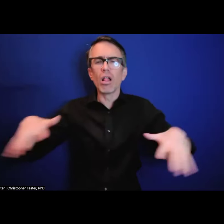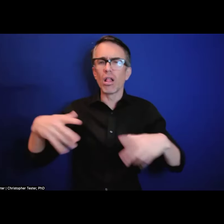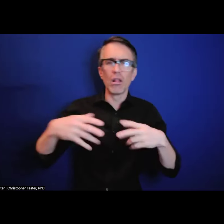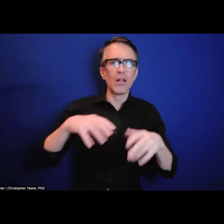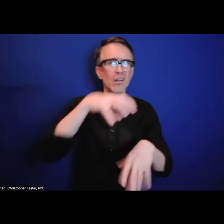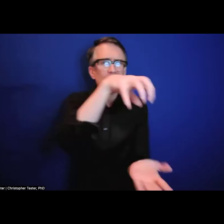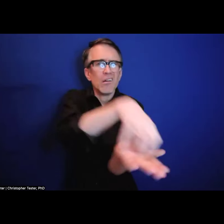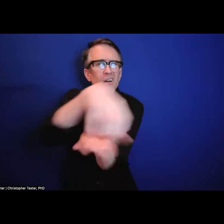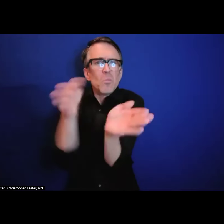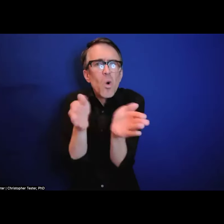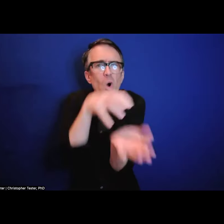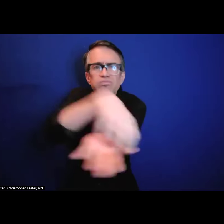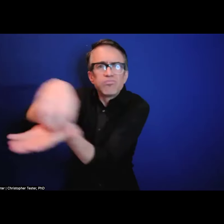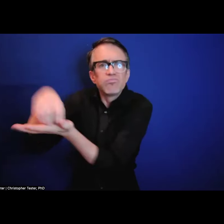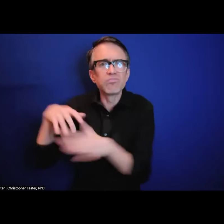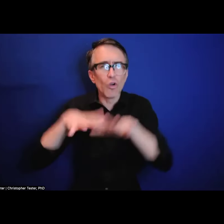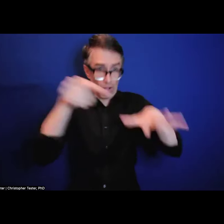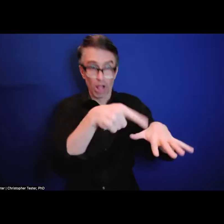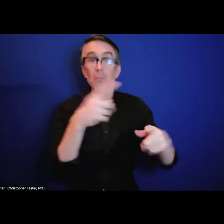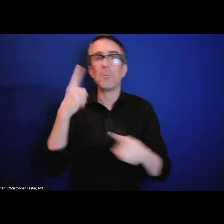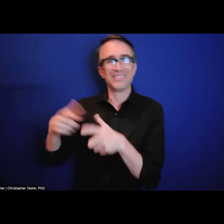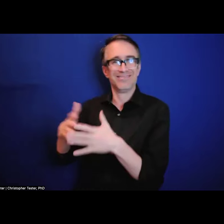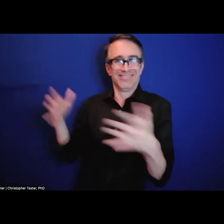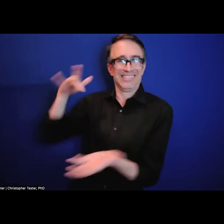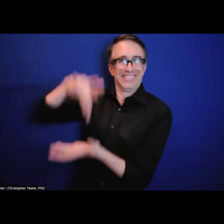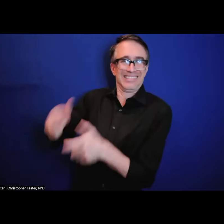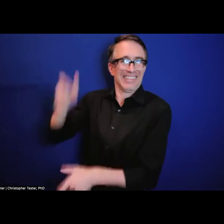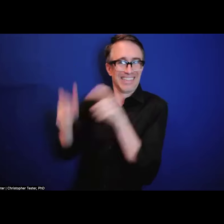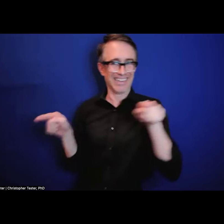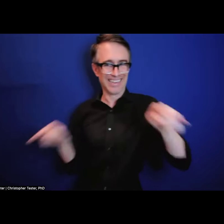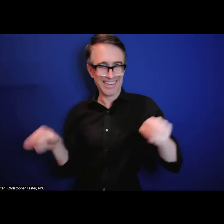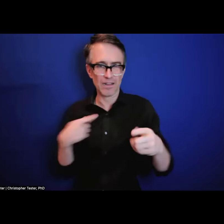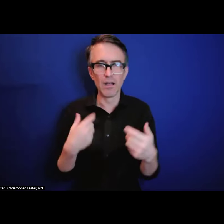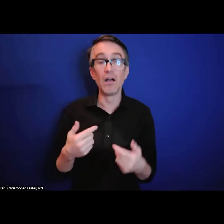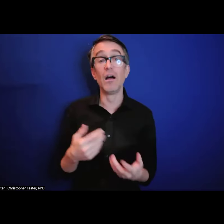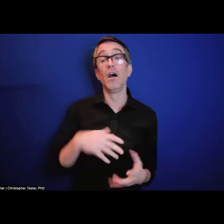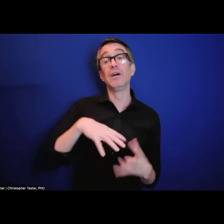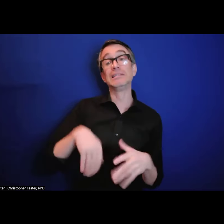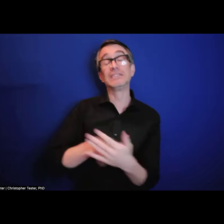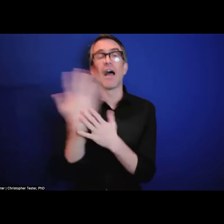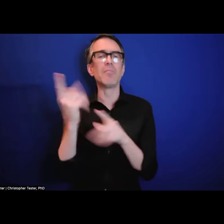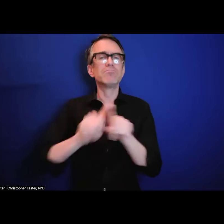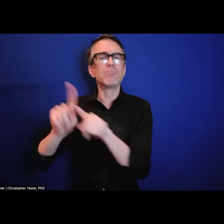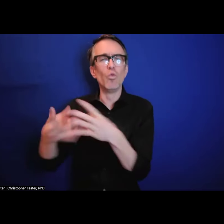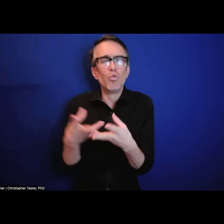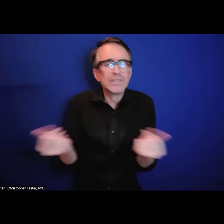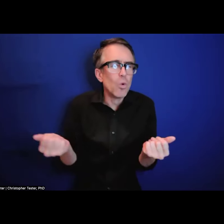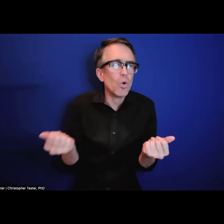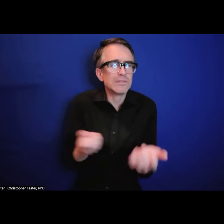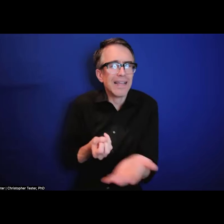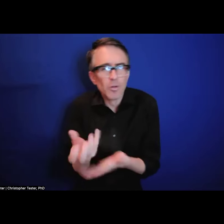in health care projects and healthcare infrastructure. And to this end, we have developed a